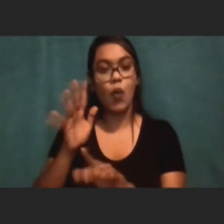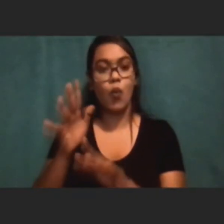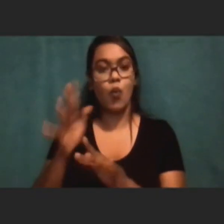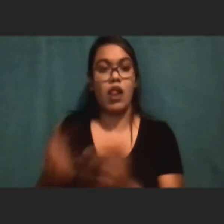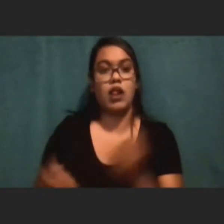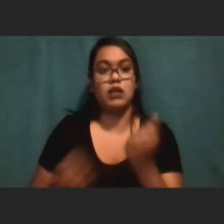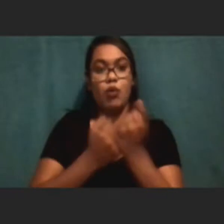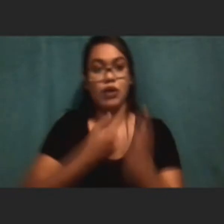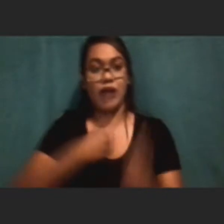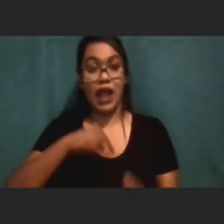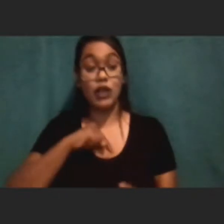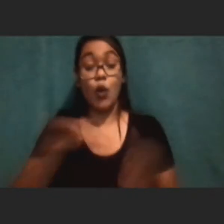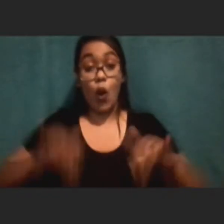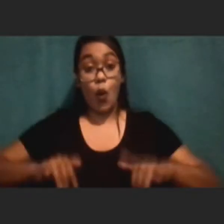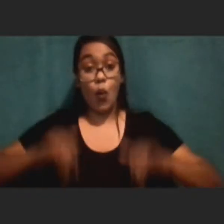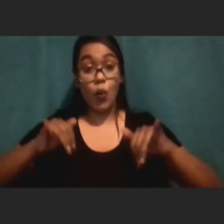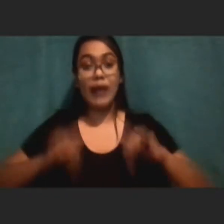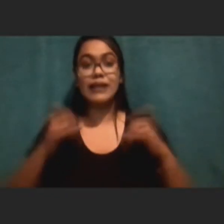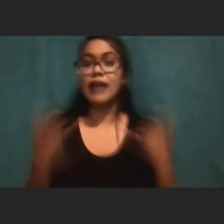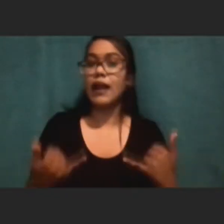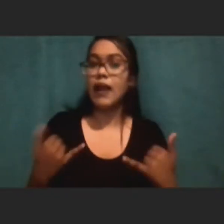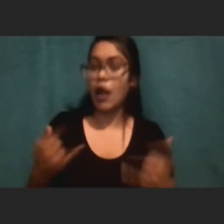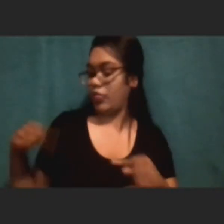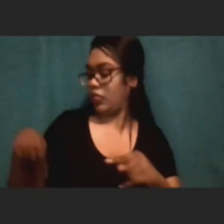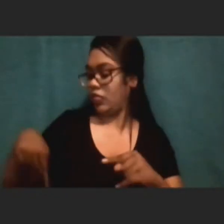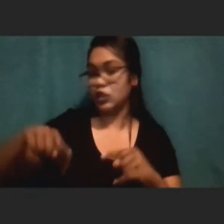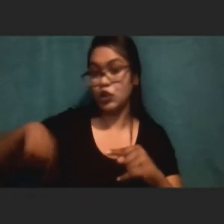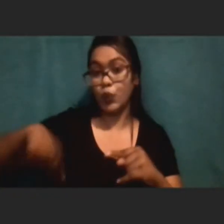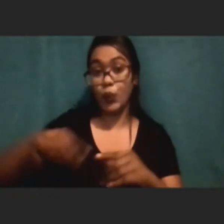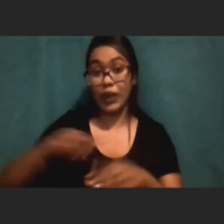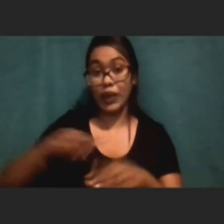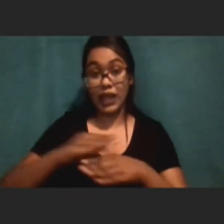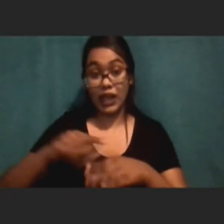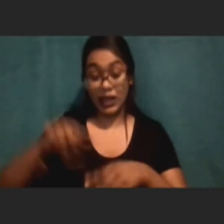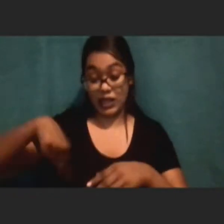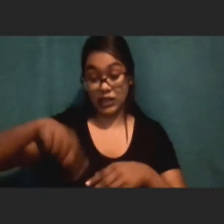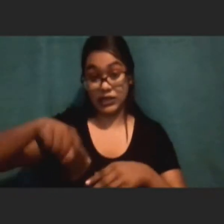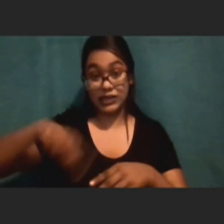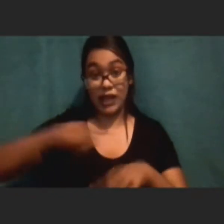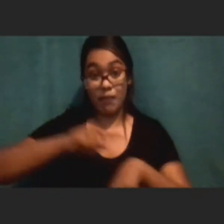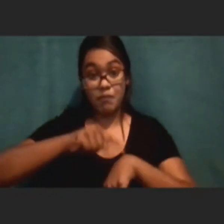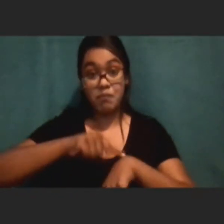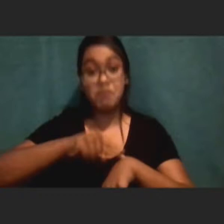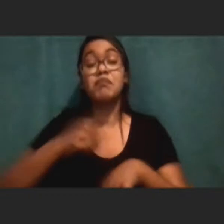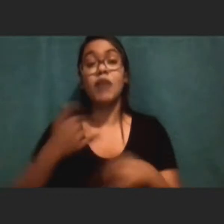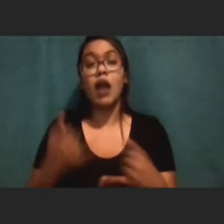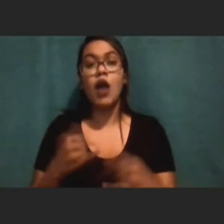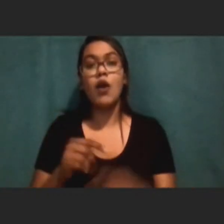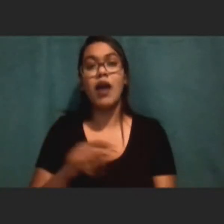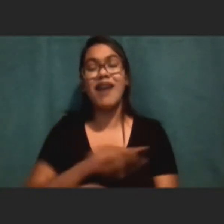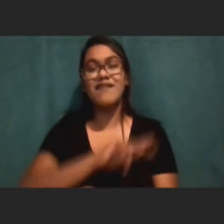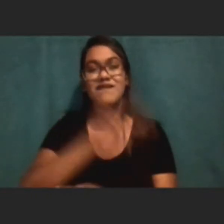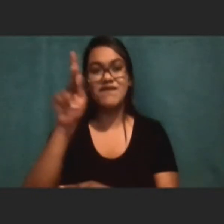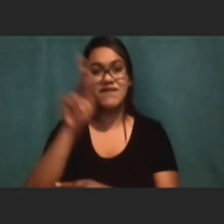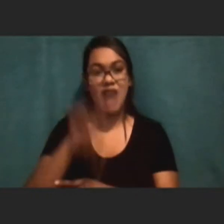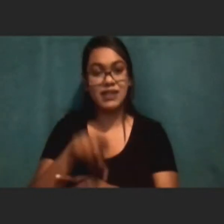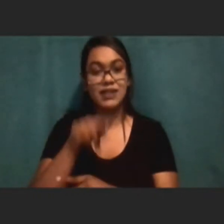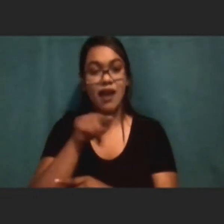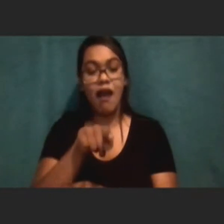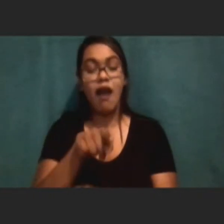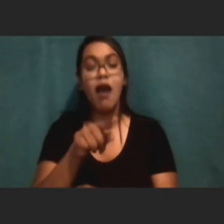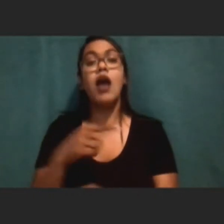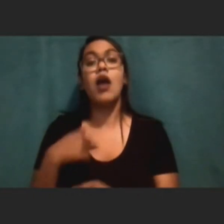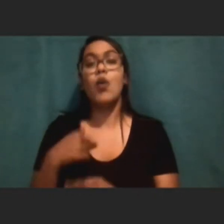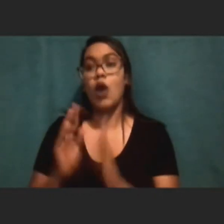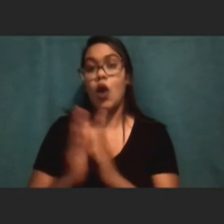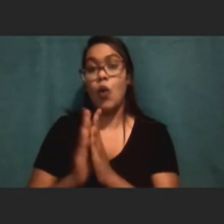the outcome, perhaps even this week, of an application by Pfizer to the regulator, SAHPRA,